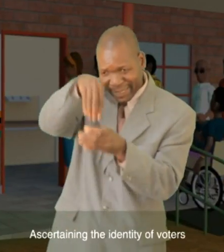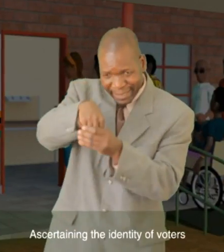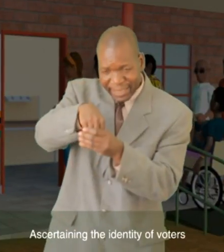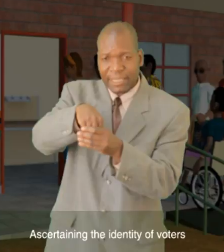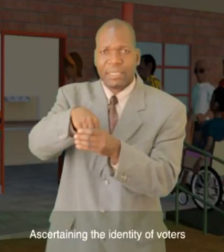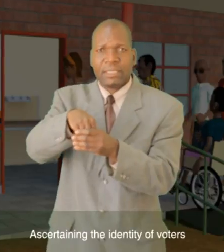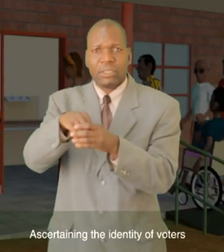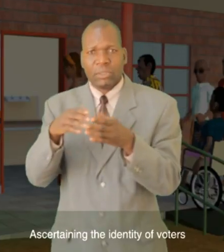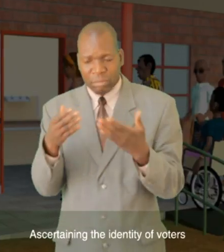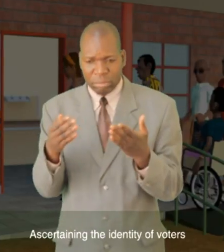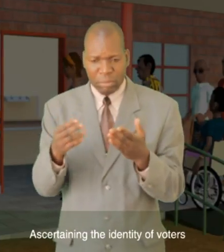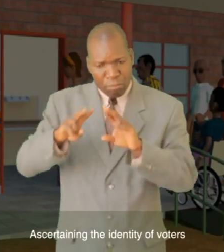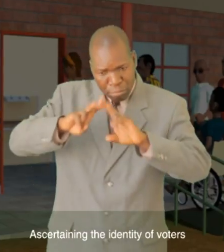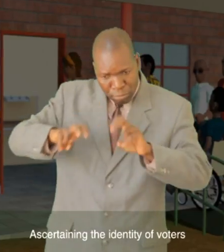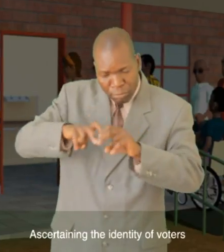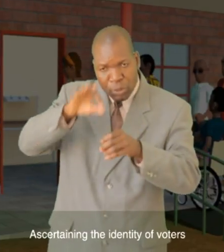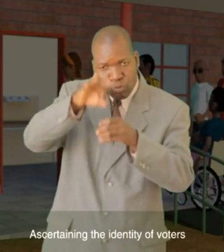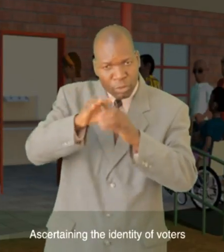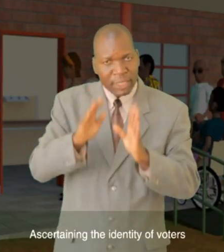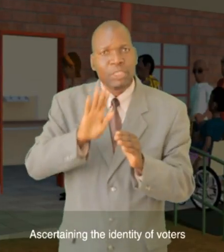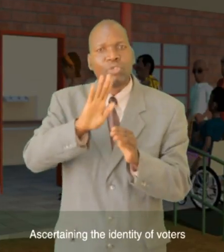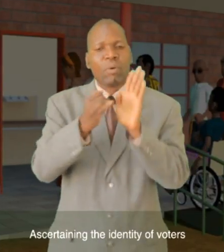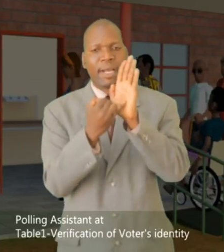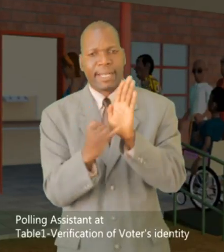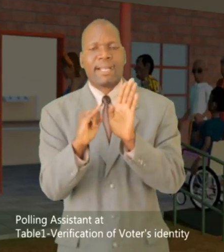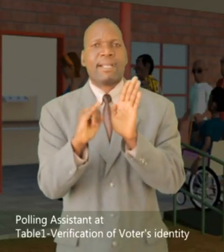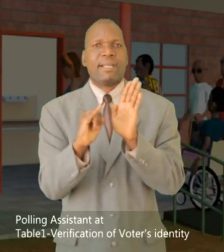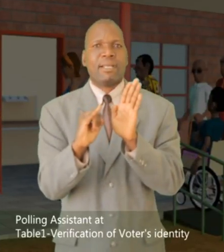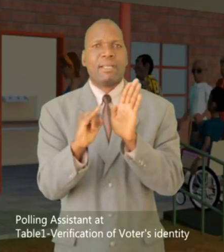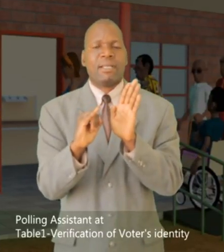Ascertaining the identity of voters. Polling assistant at table 1.